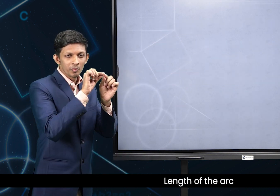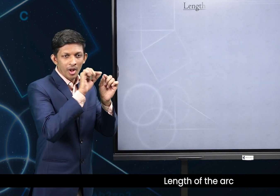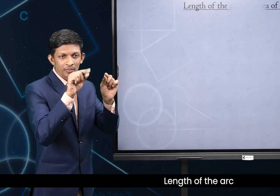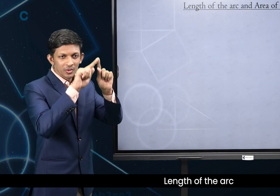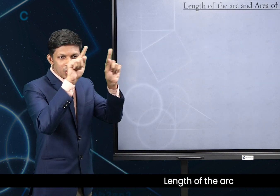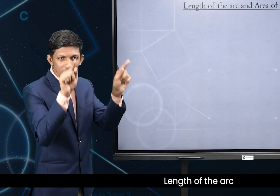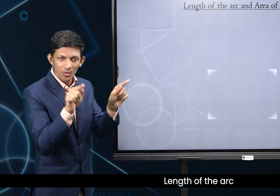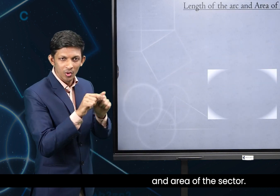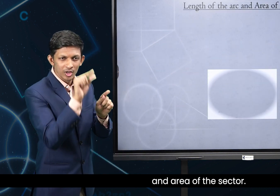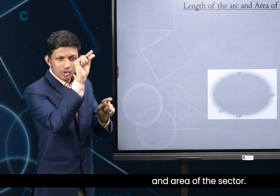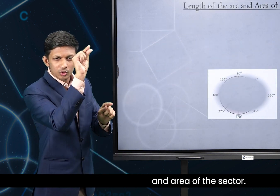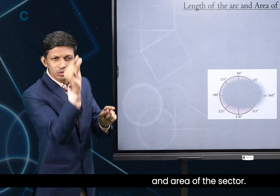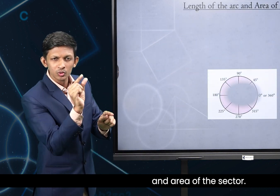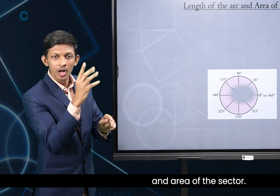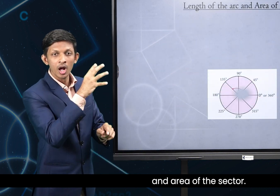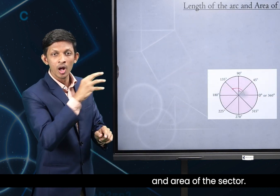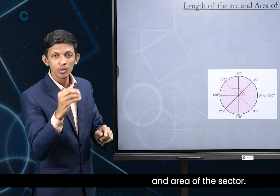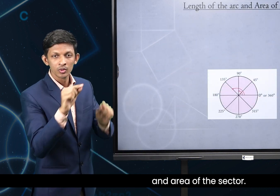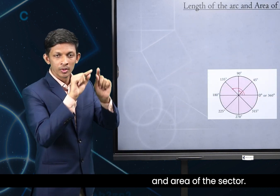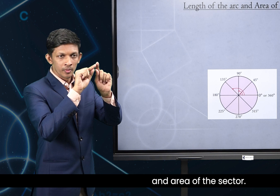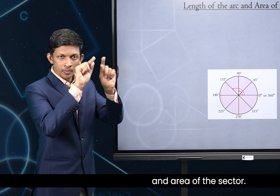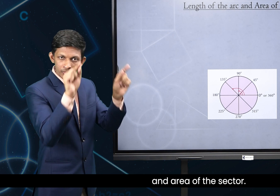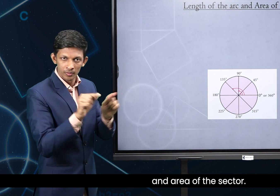Length of the arc and area of the sector.